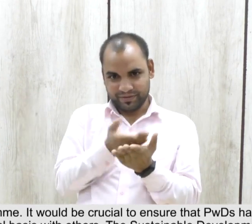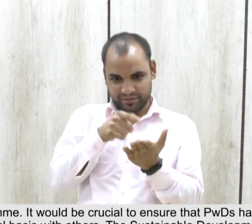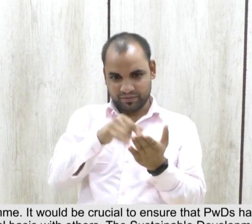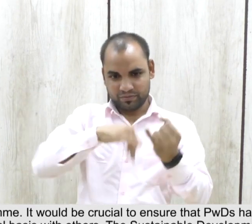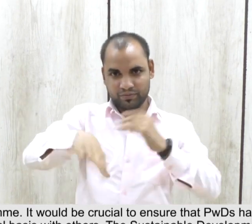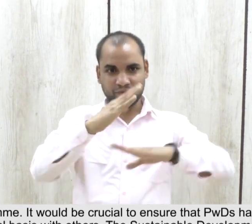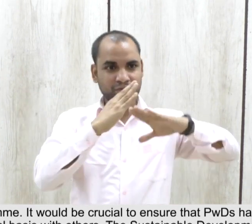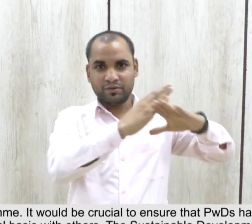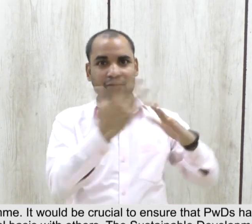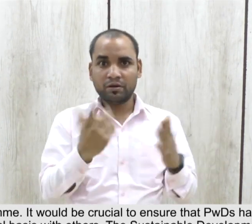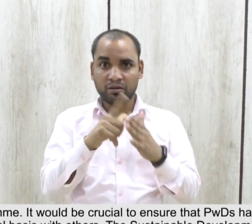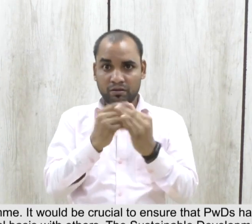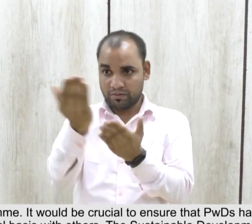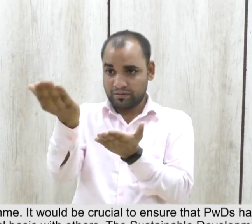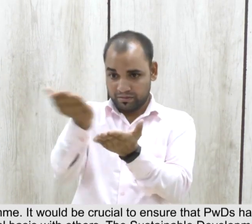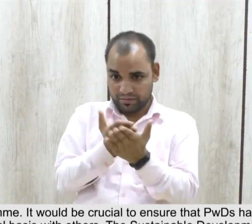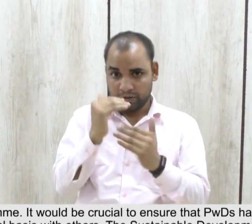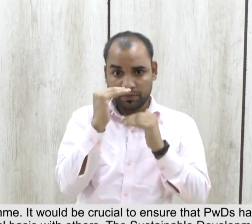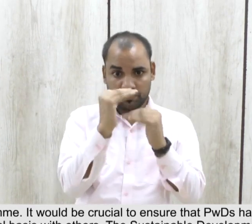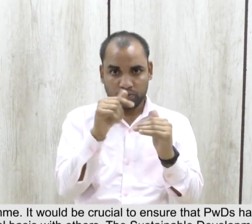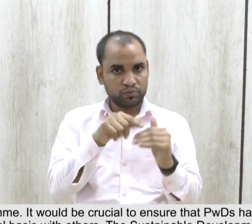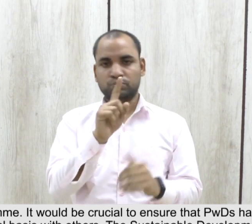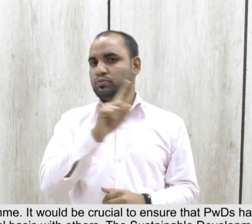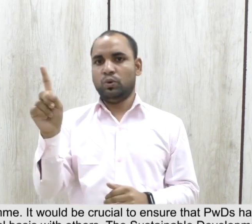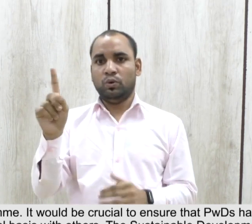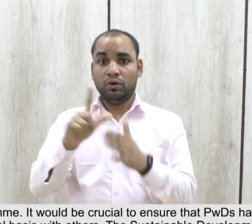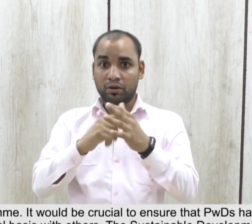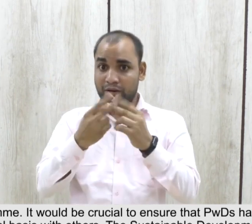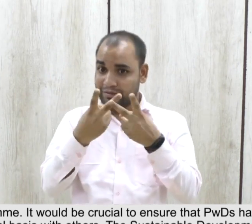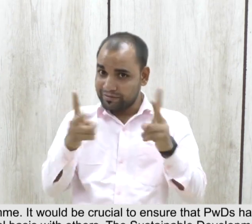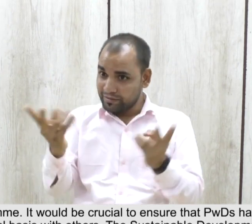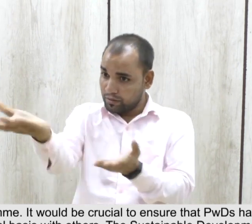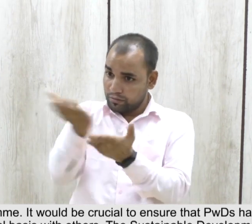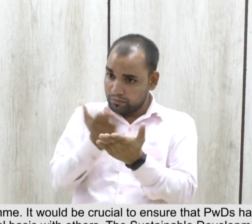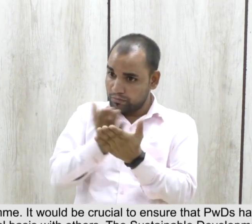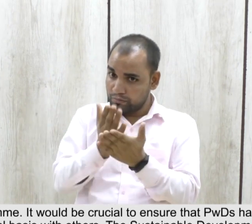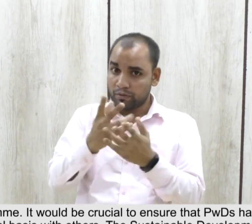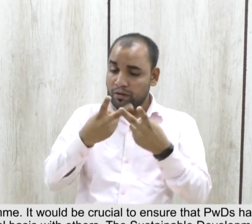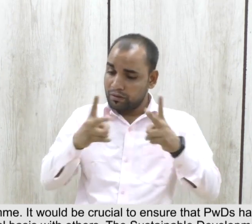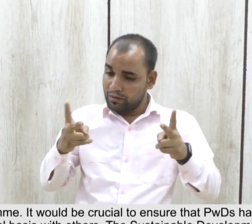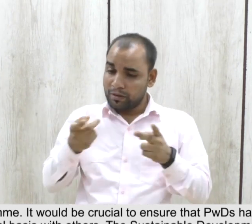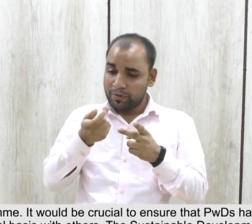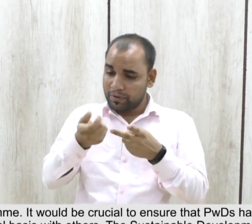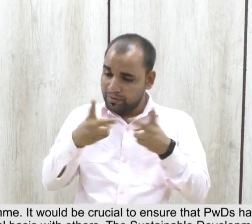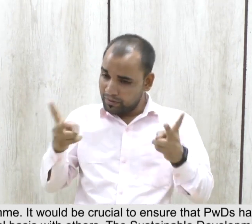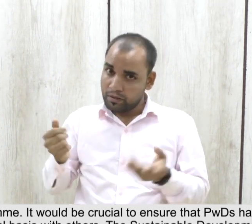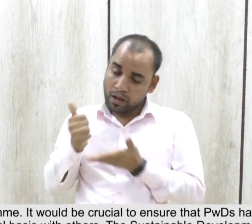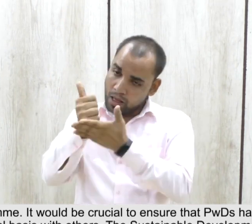would be crucial to ensure that PWDs have access to social protection on an equal basis with